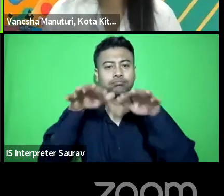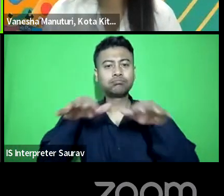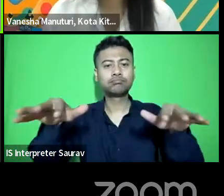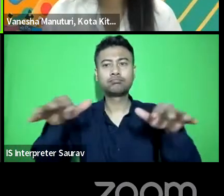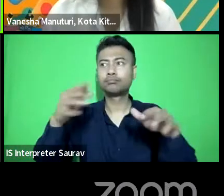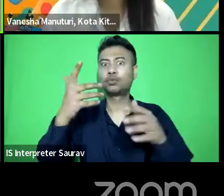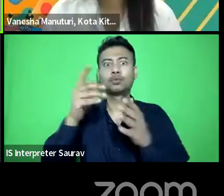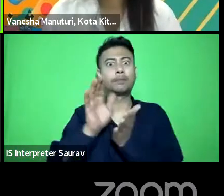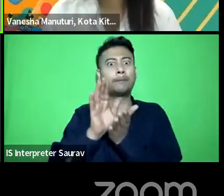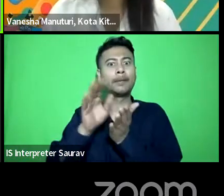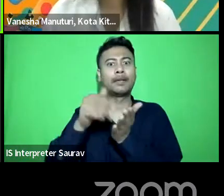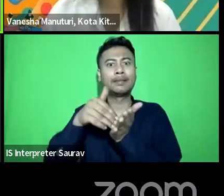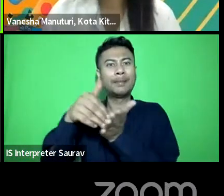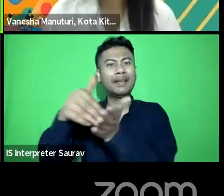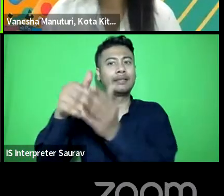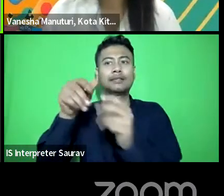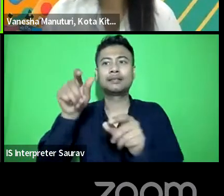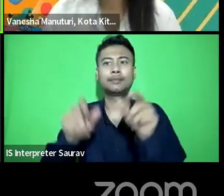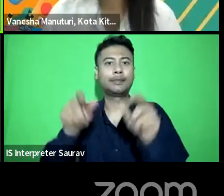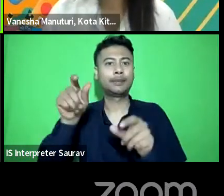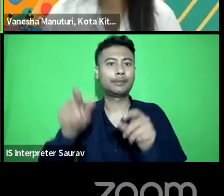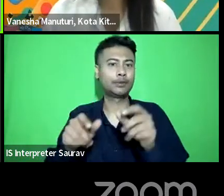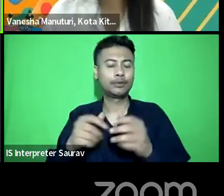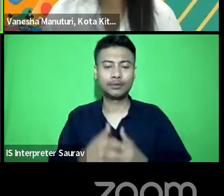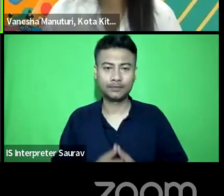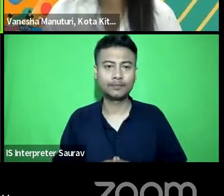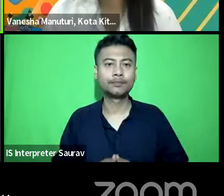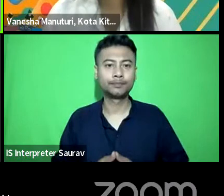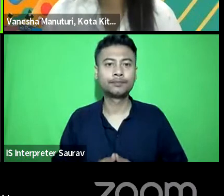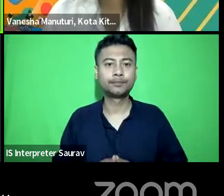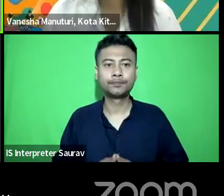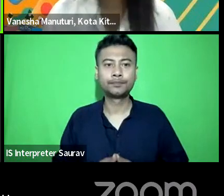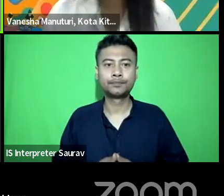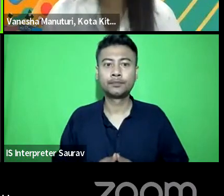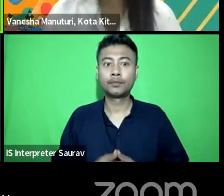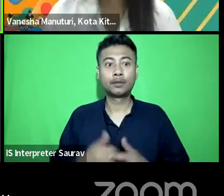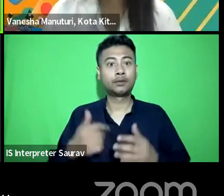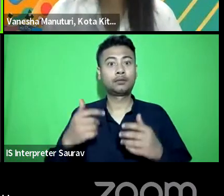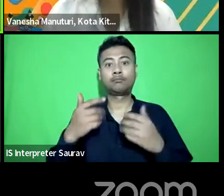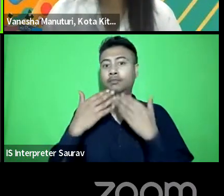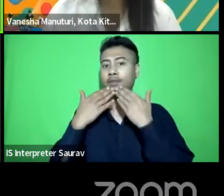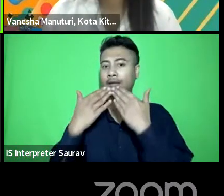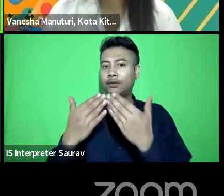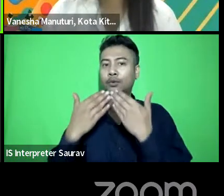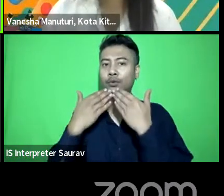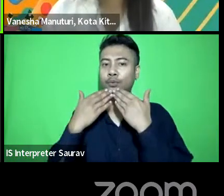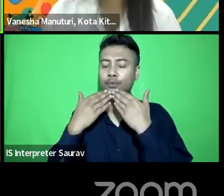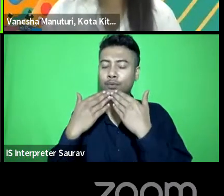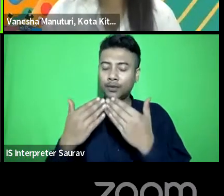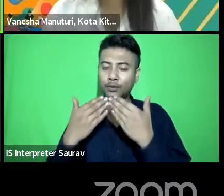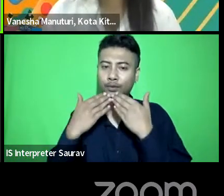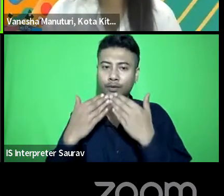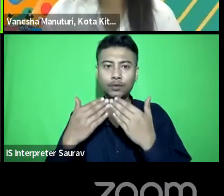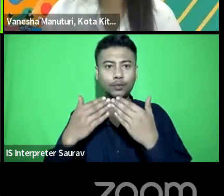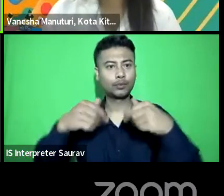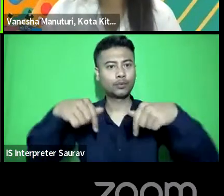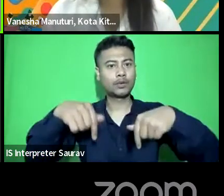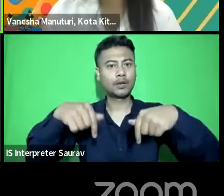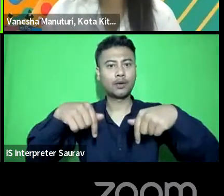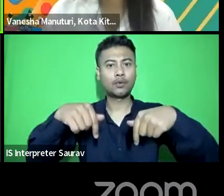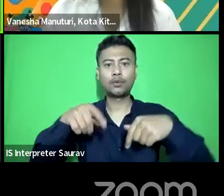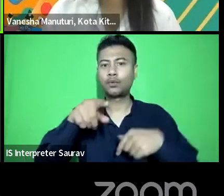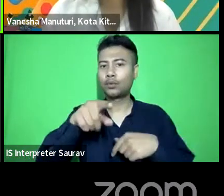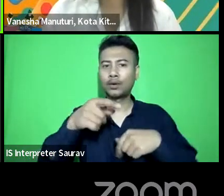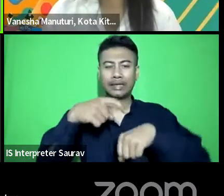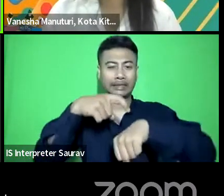response. And I am very conscious of our time now. So we're reaching the end of this side event session. I think we'll put our final